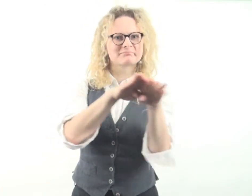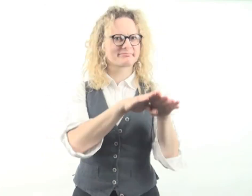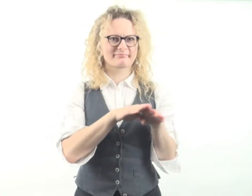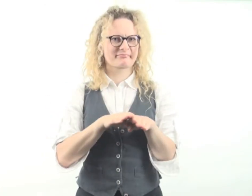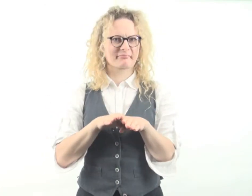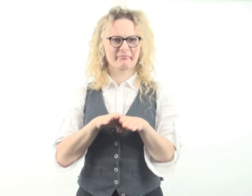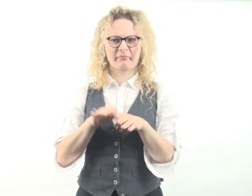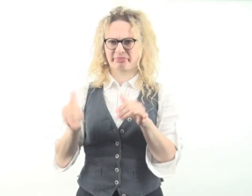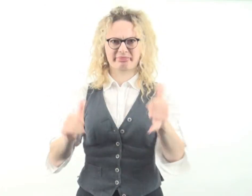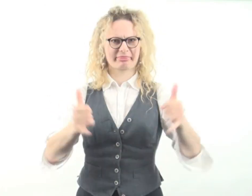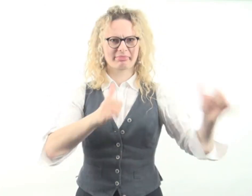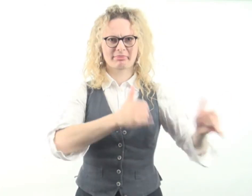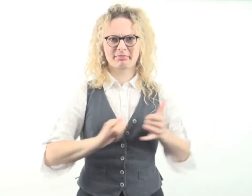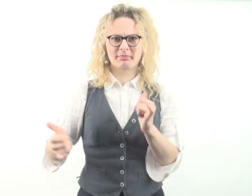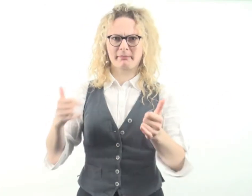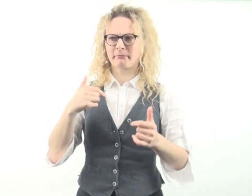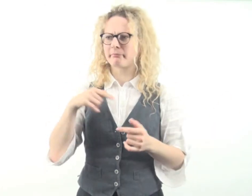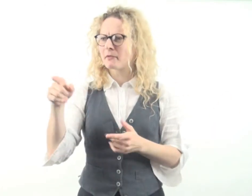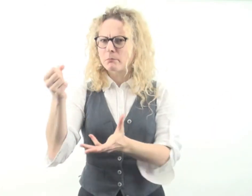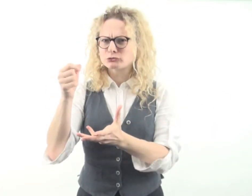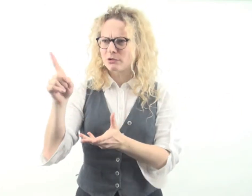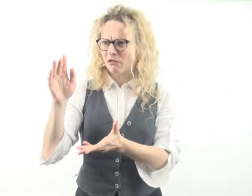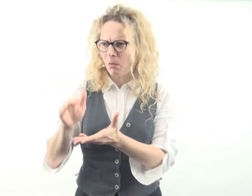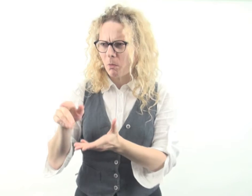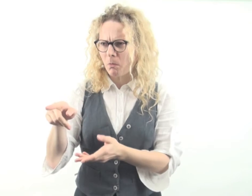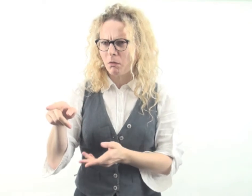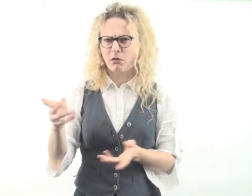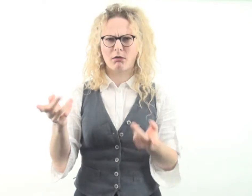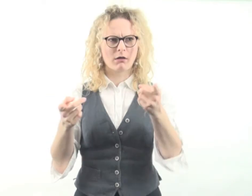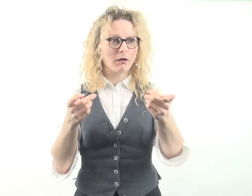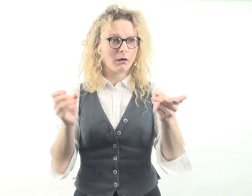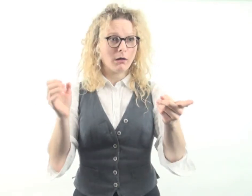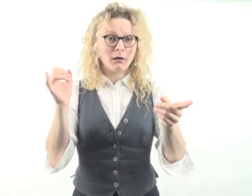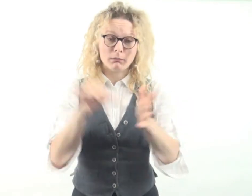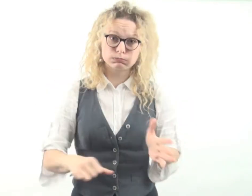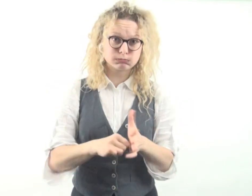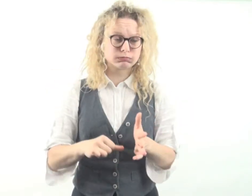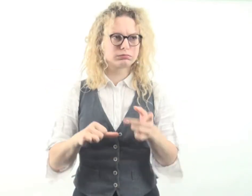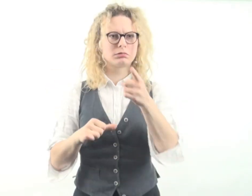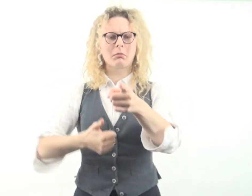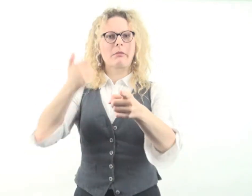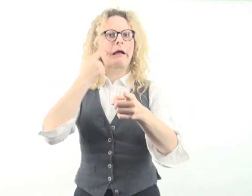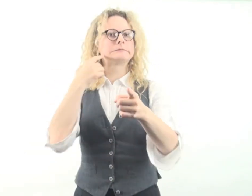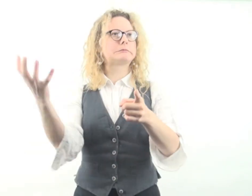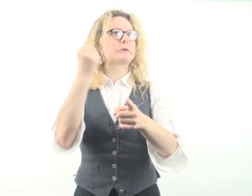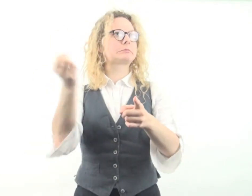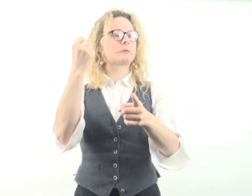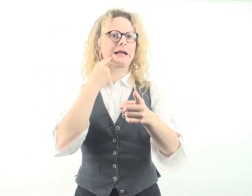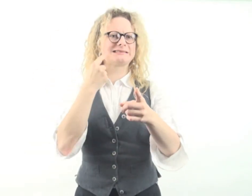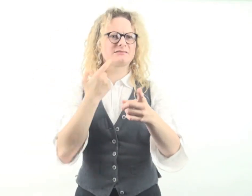of budgets there's no consistency from Access to Work. Completely random, arbitrary decision making. Some get nothing, some